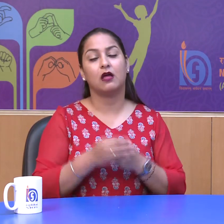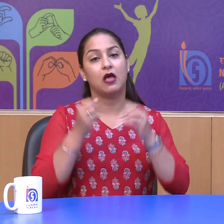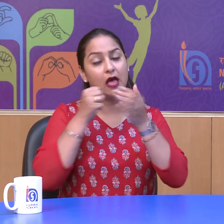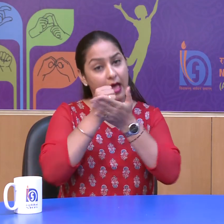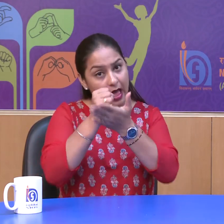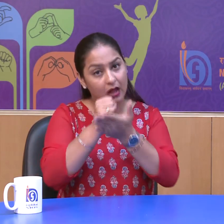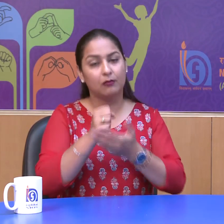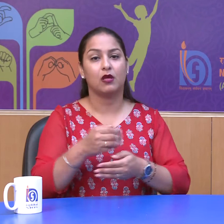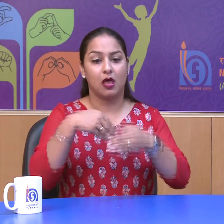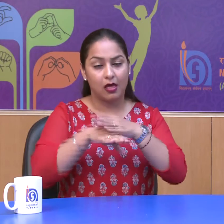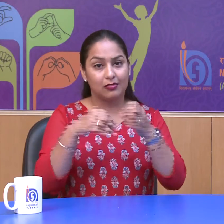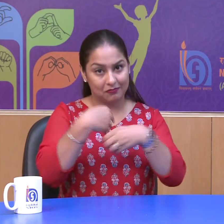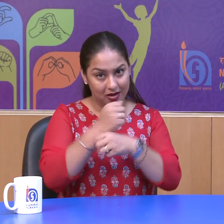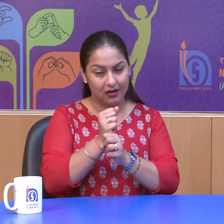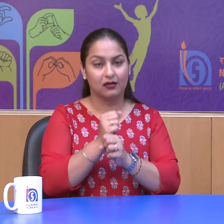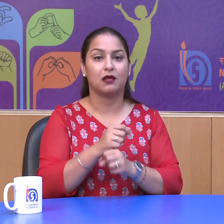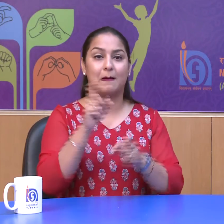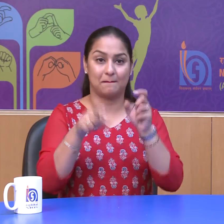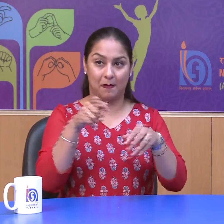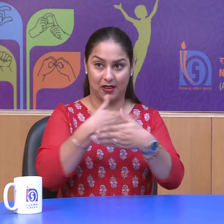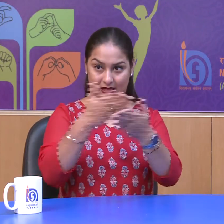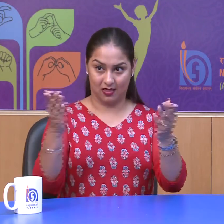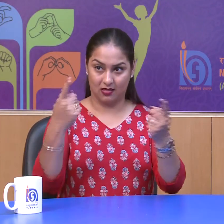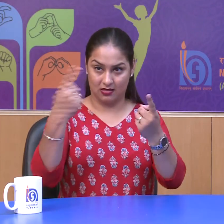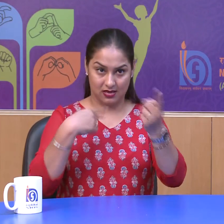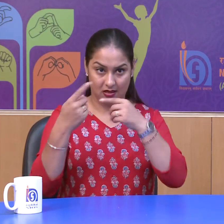in creating public opinion.